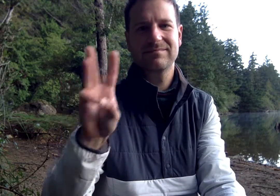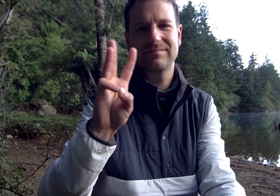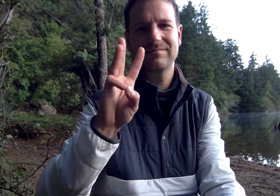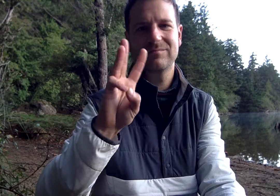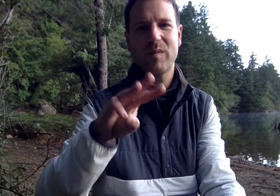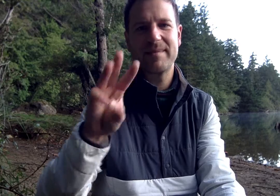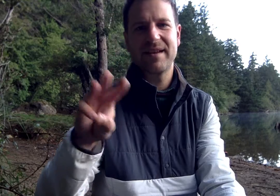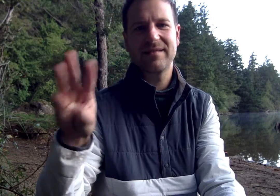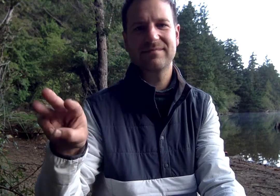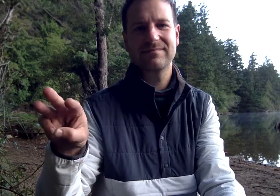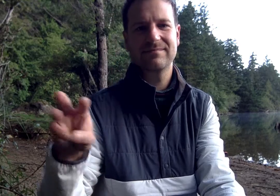Website.